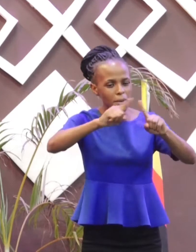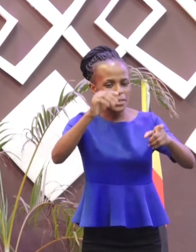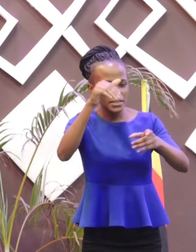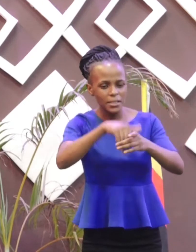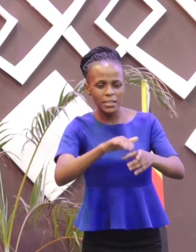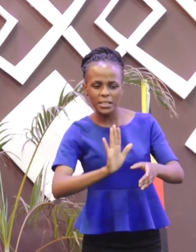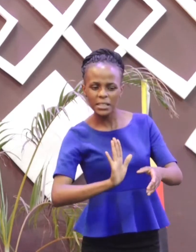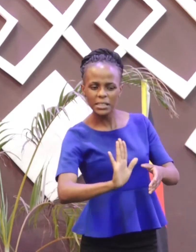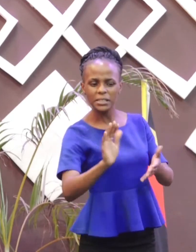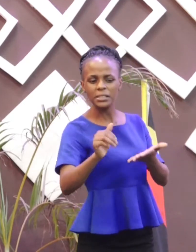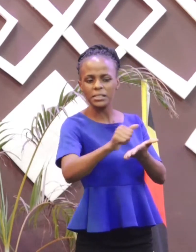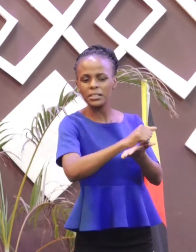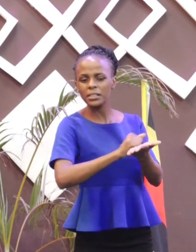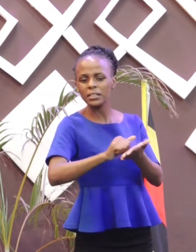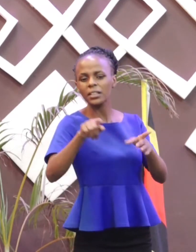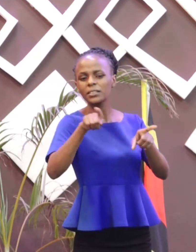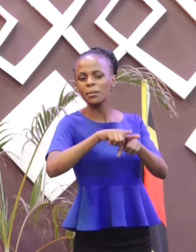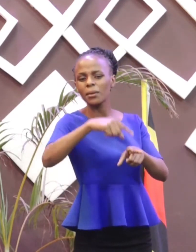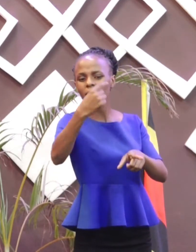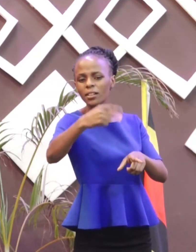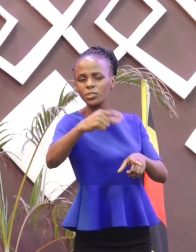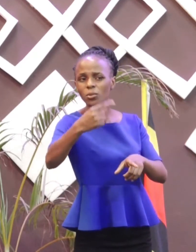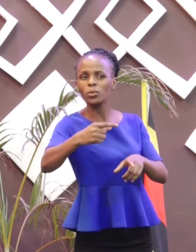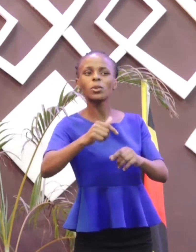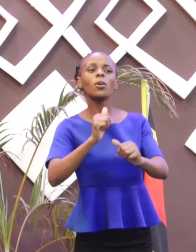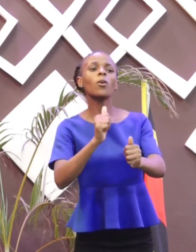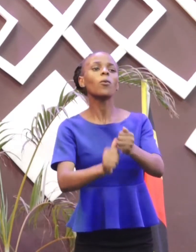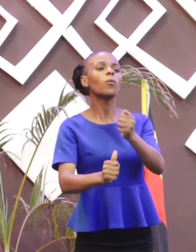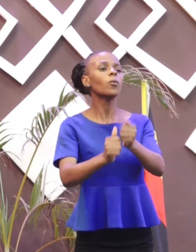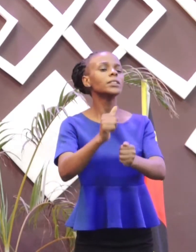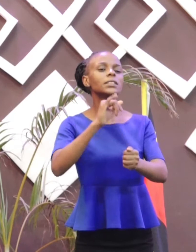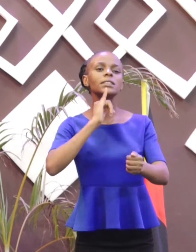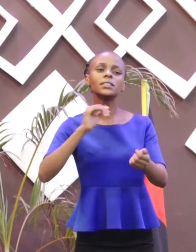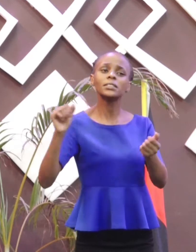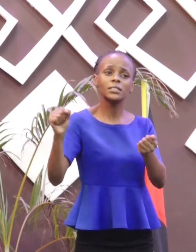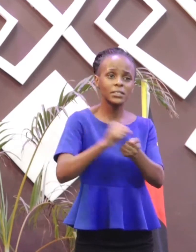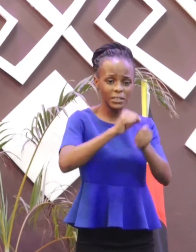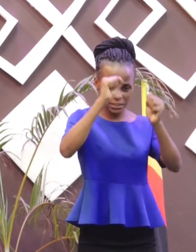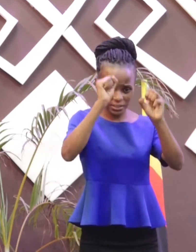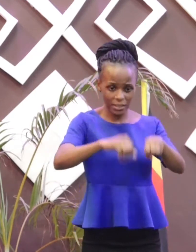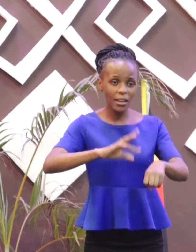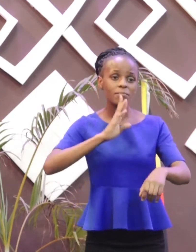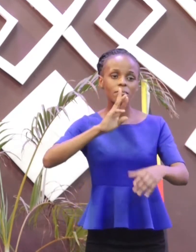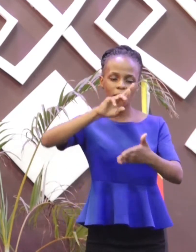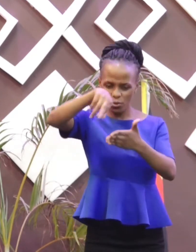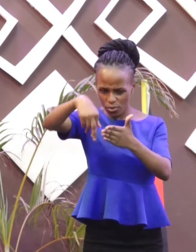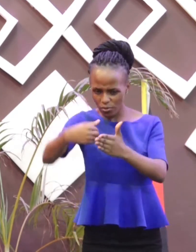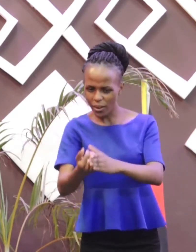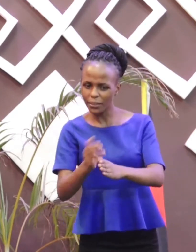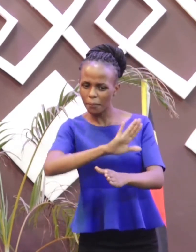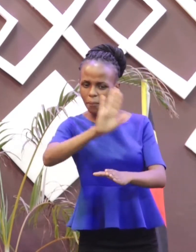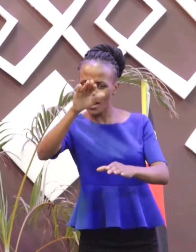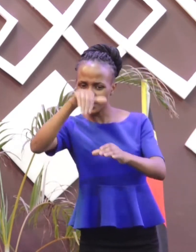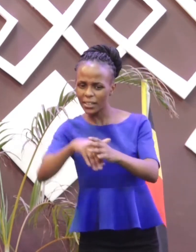nature, as gold, a golden substance that perishes away, it is refined. Naye ne